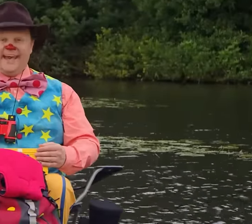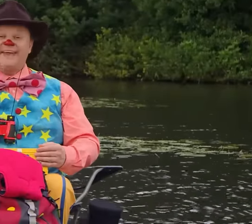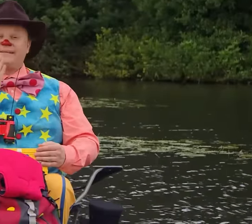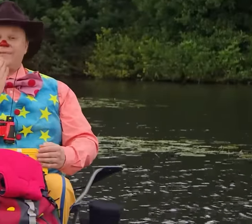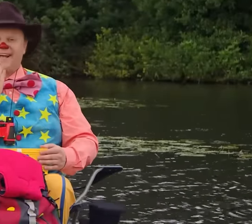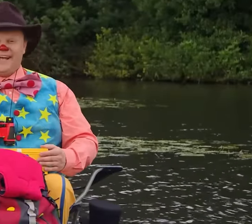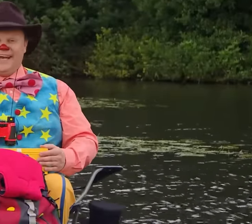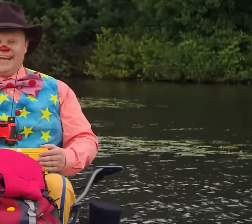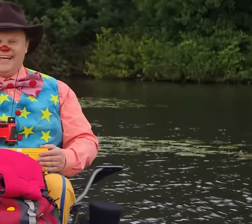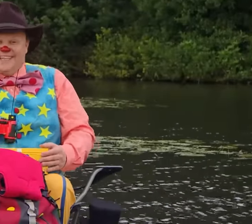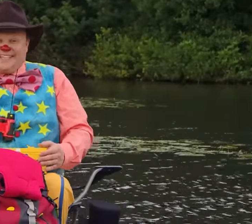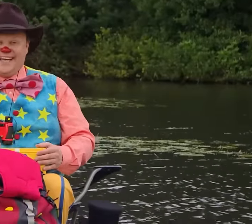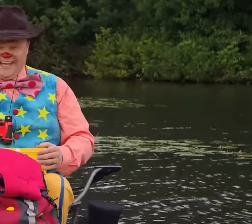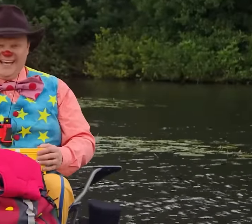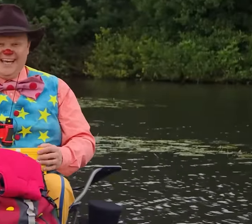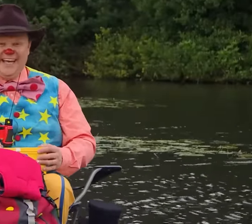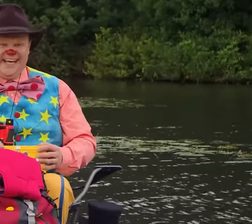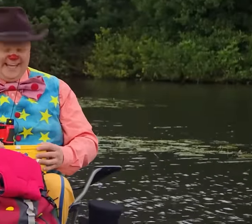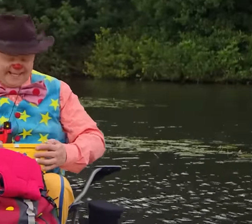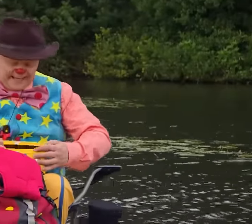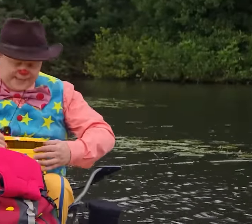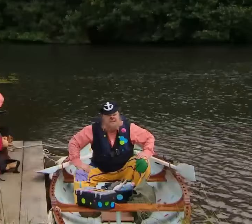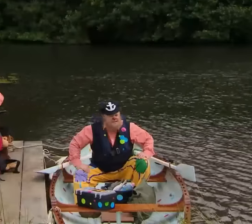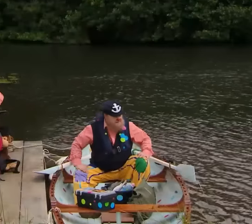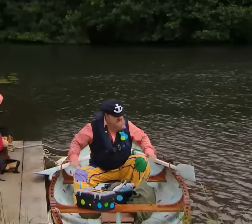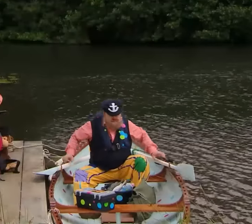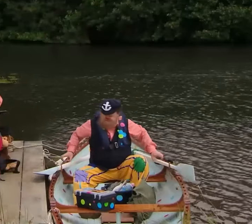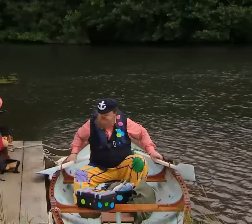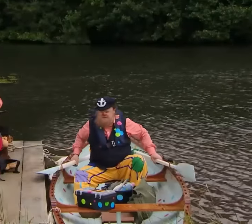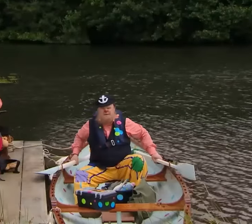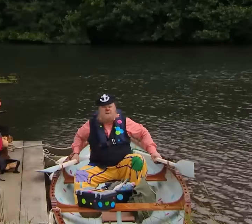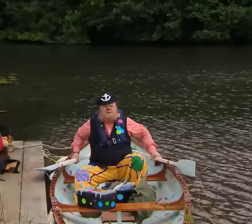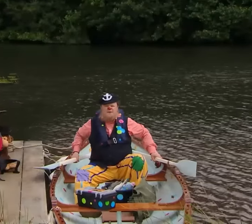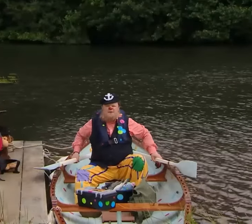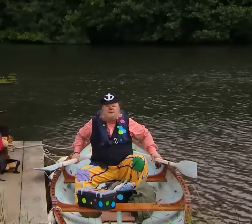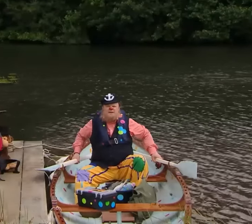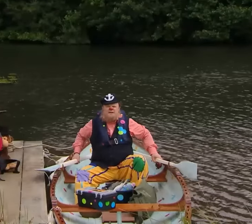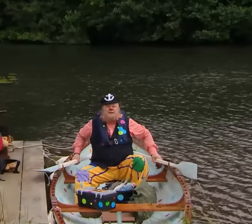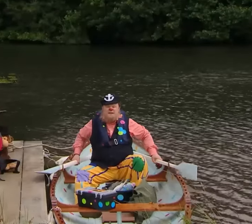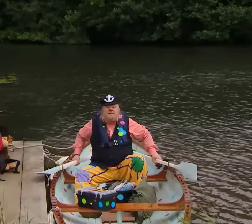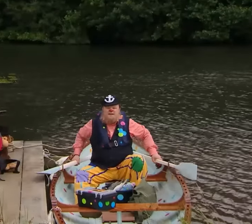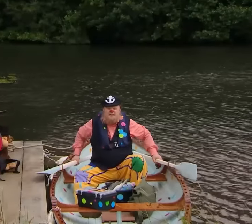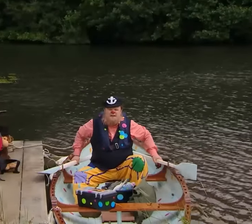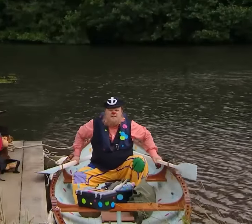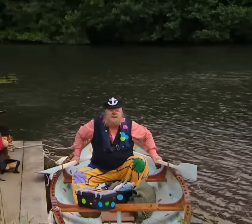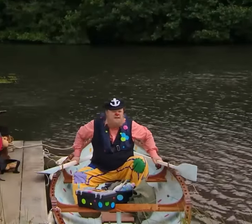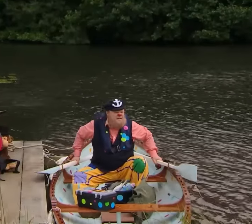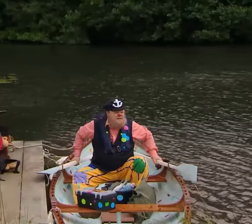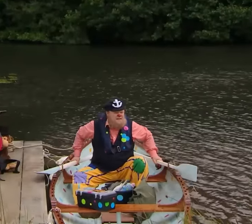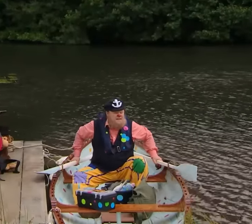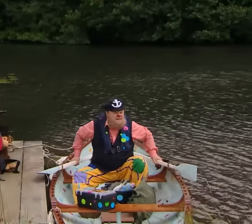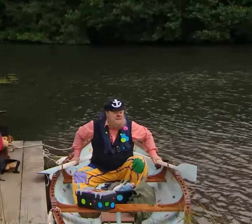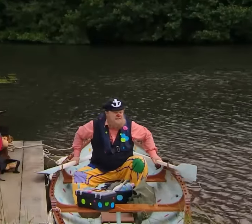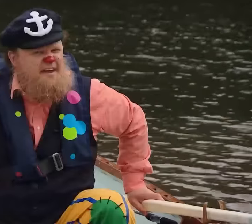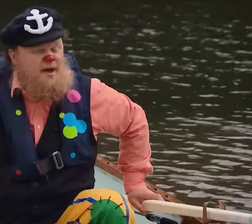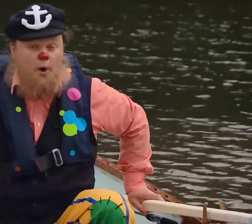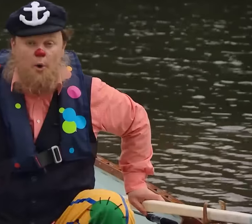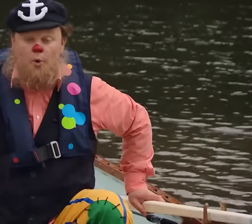yes, please. Before you all row away, Fisherman Tumble, please could you show us the sign for boat?